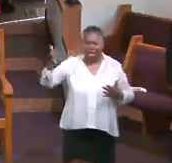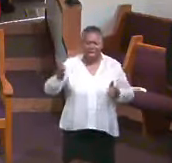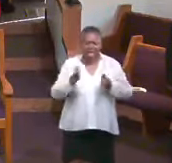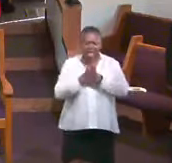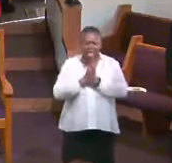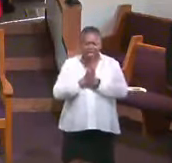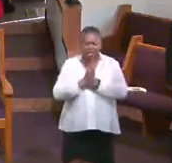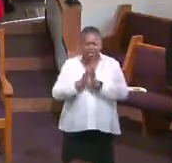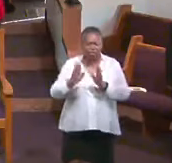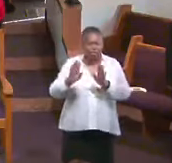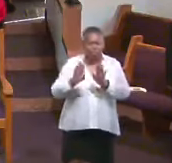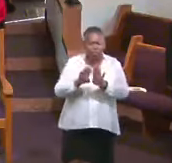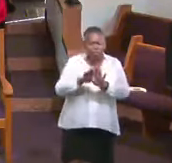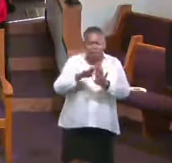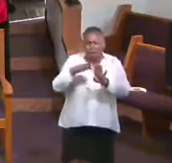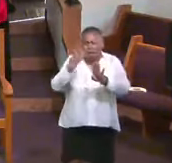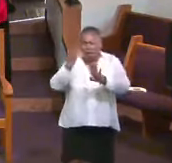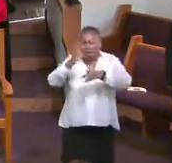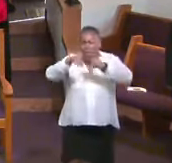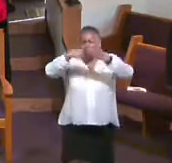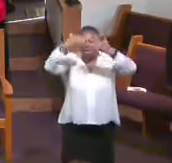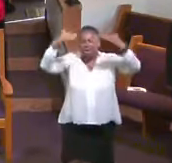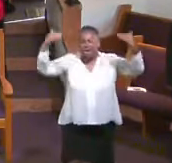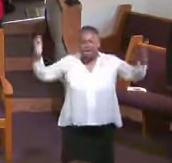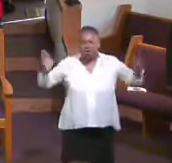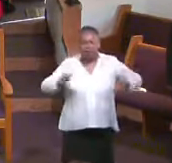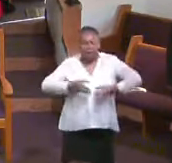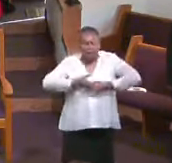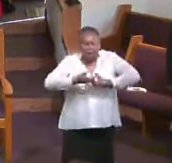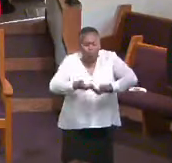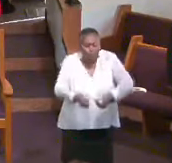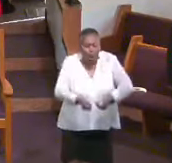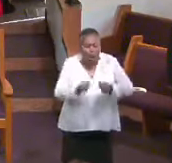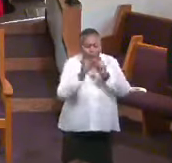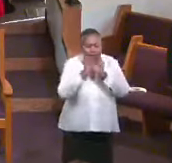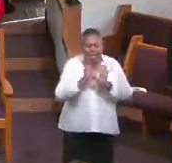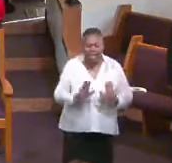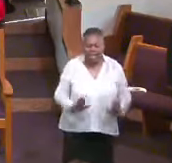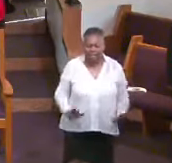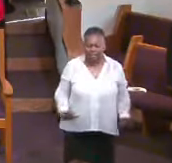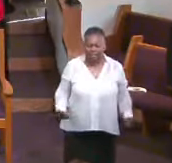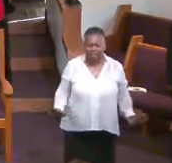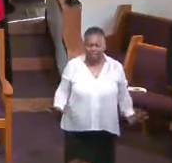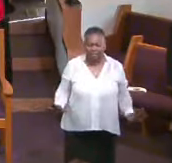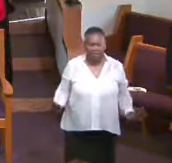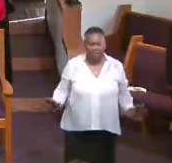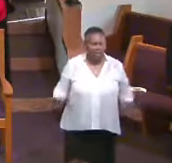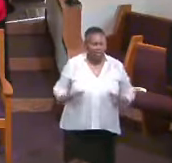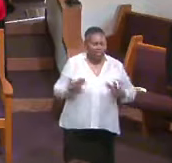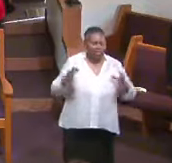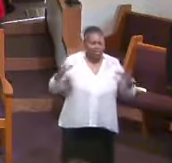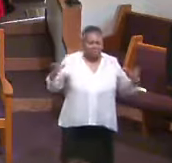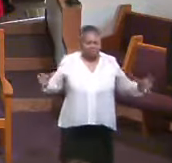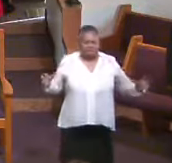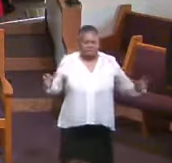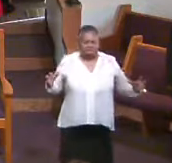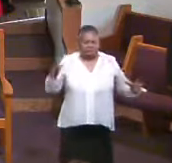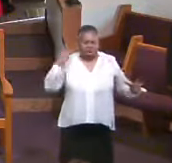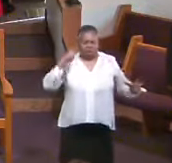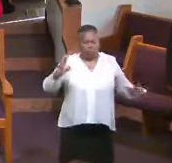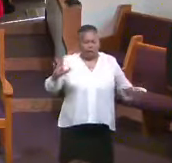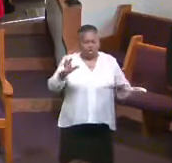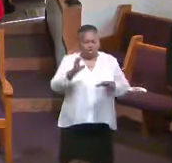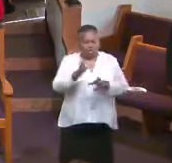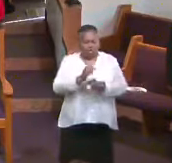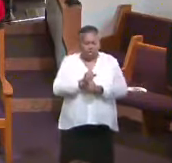the floodgates of heaven and pour out blessings right now. Lord, pour out a blessing that it will be too much just for us to receive, but we can